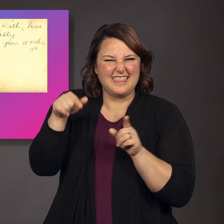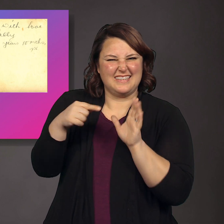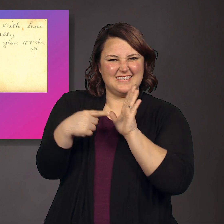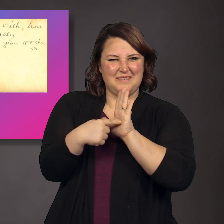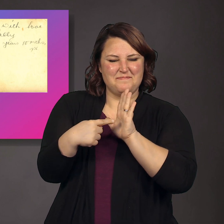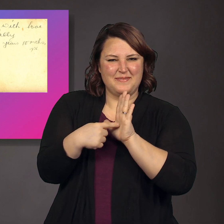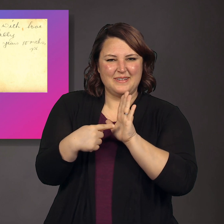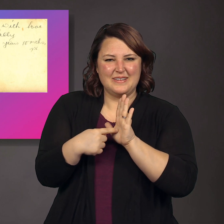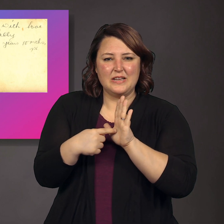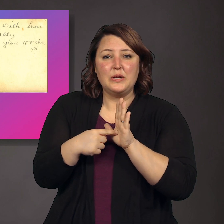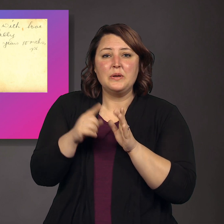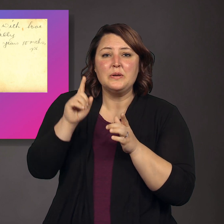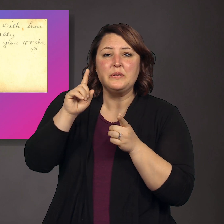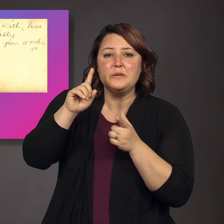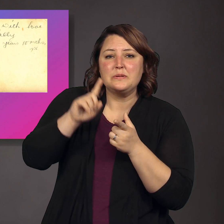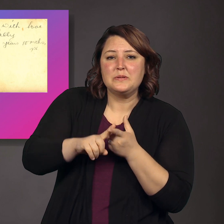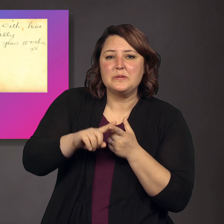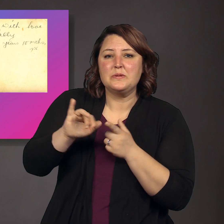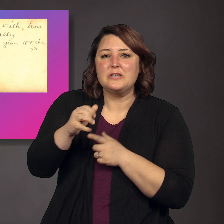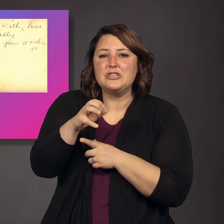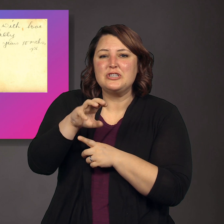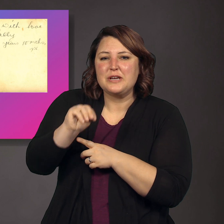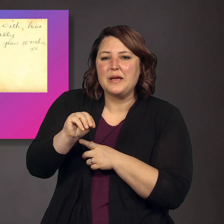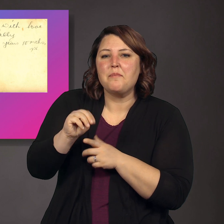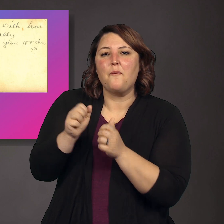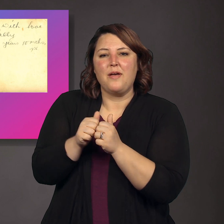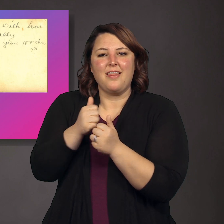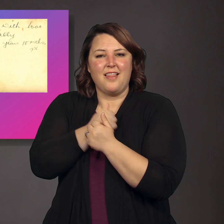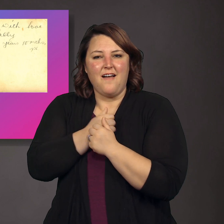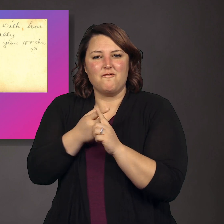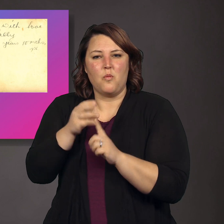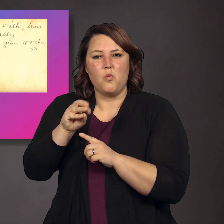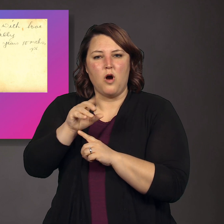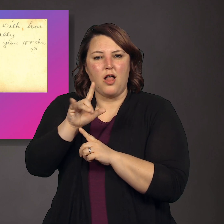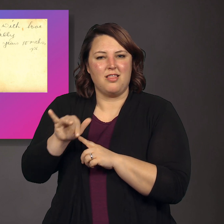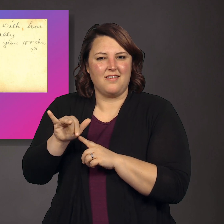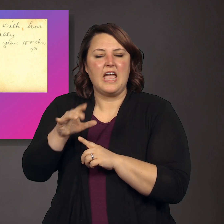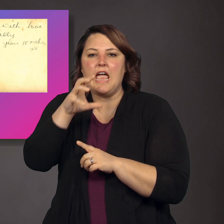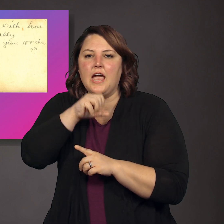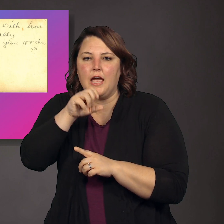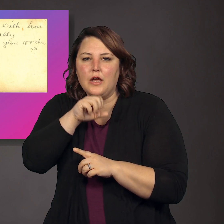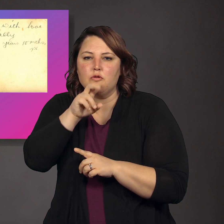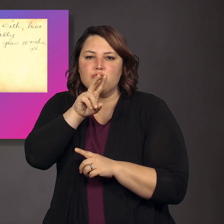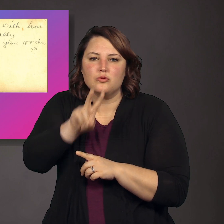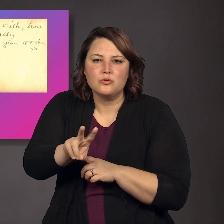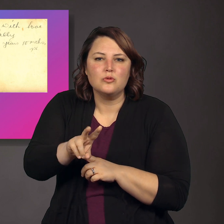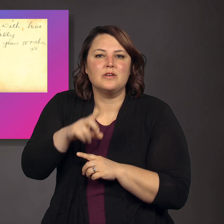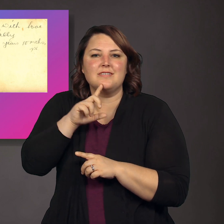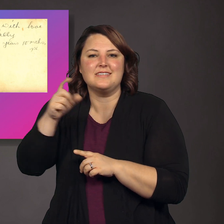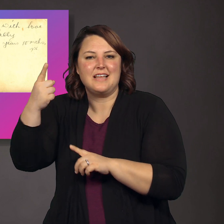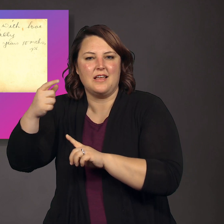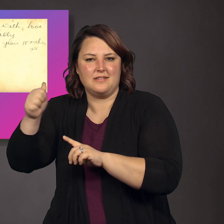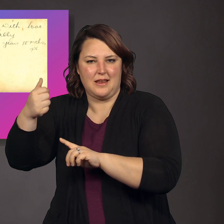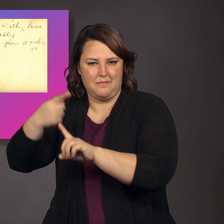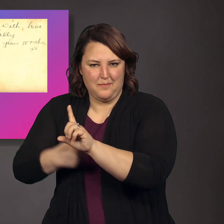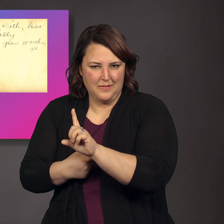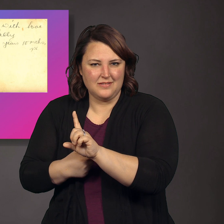May and Jim, with love from Wally, aged 2 years, 10 months, 1926. In